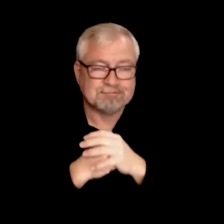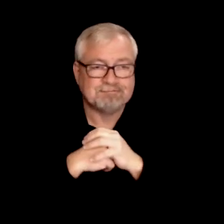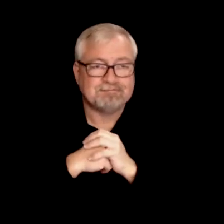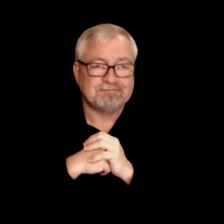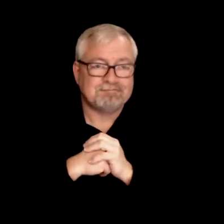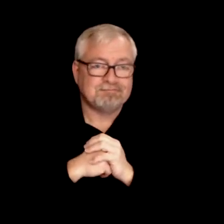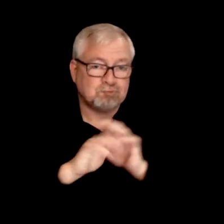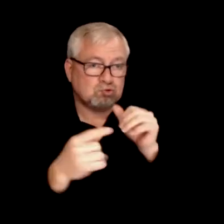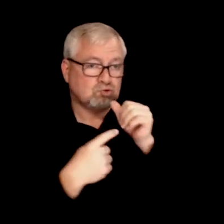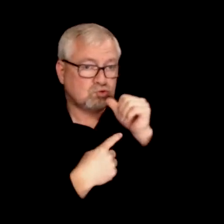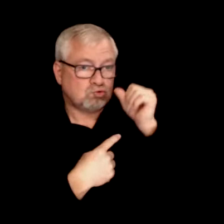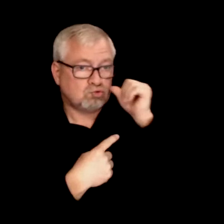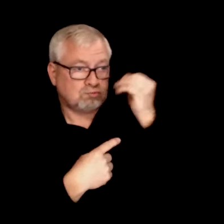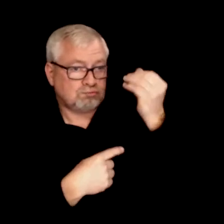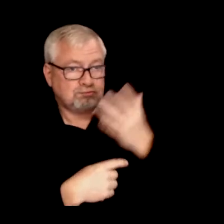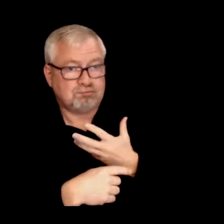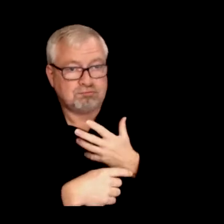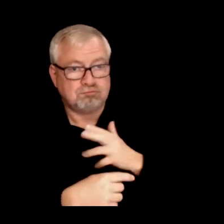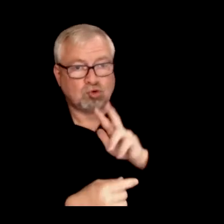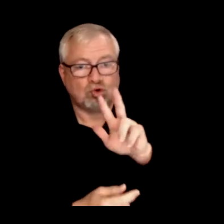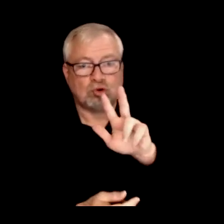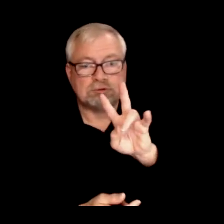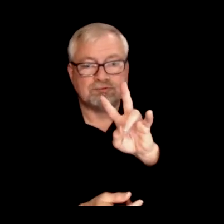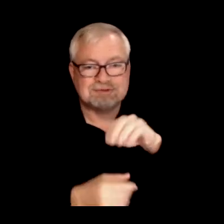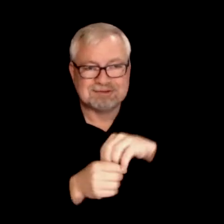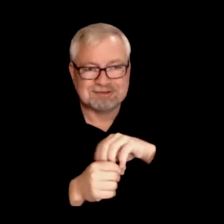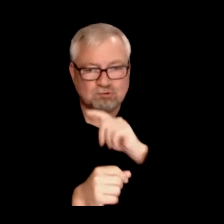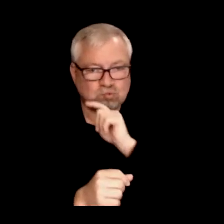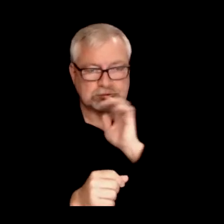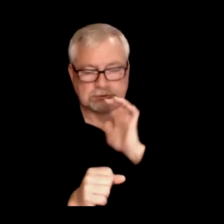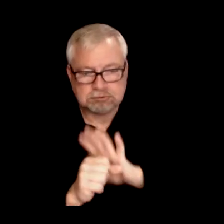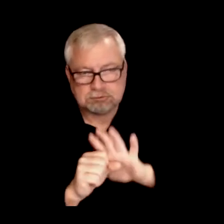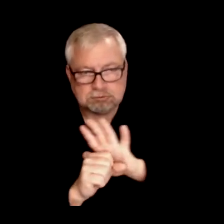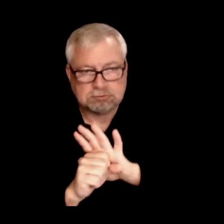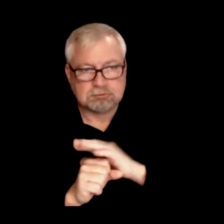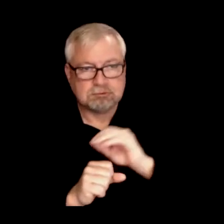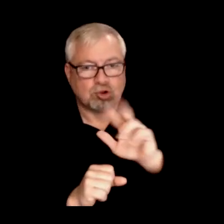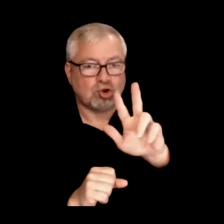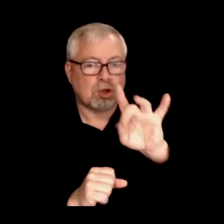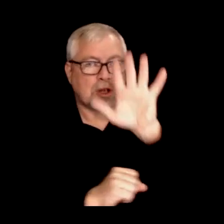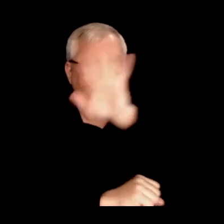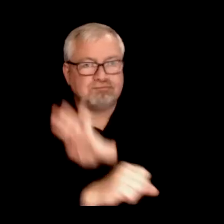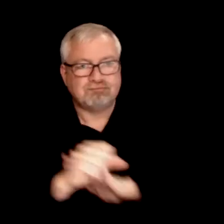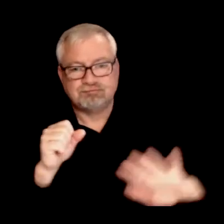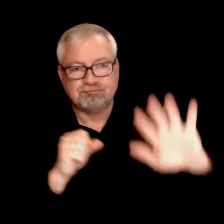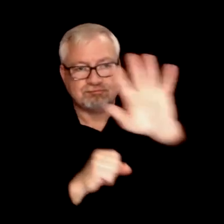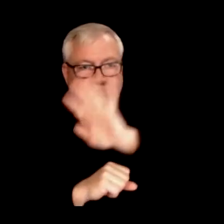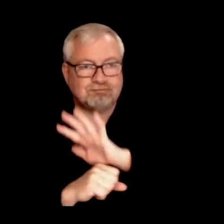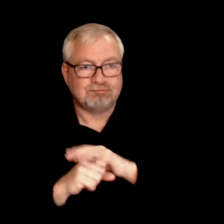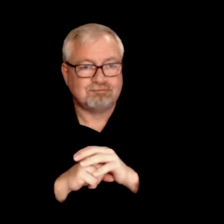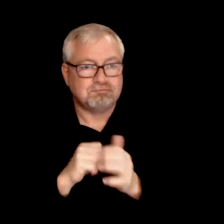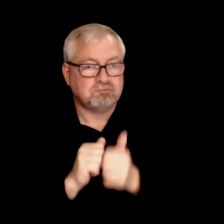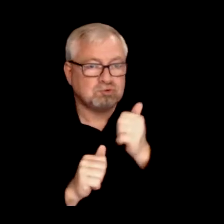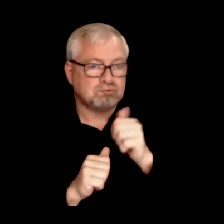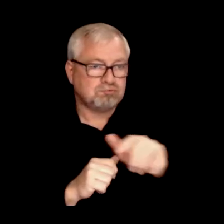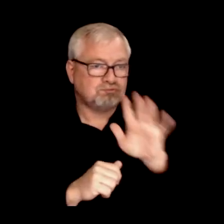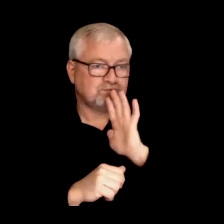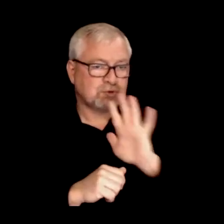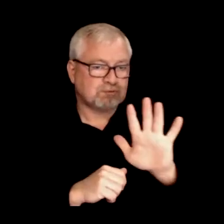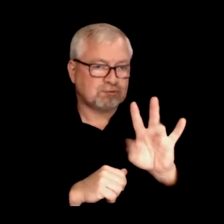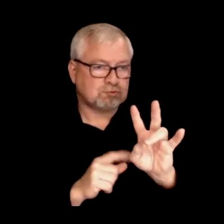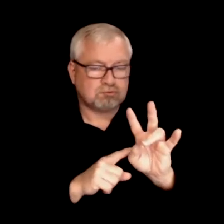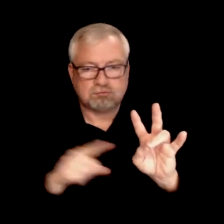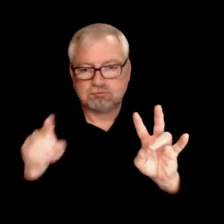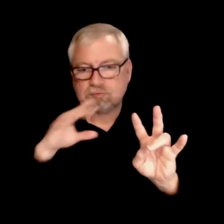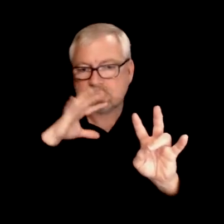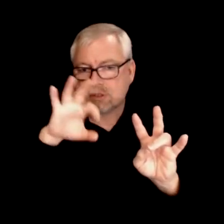in the metro area and 38 in greater Minnesota, ages ranging from 57 to 99. As